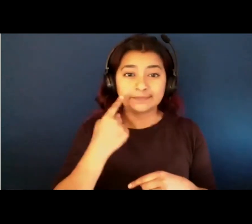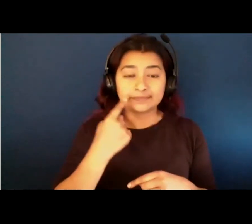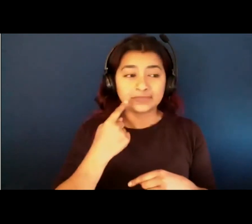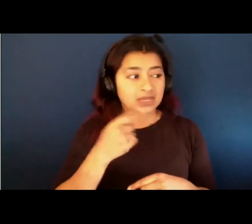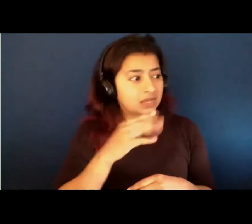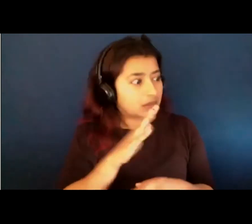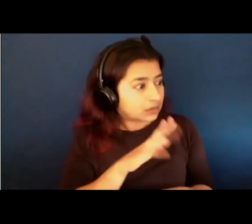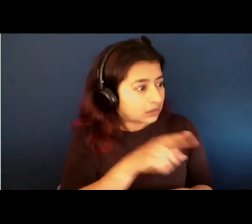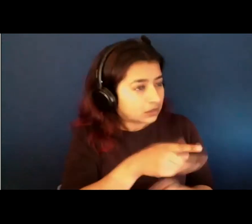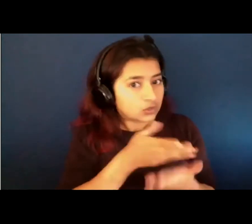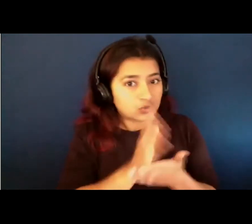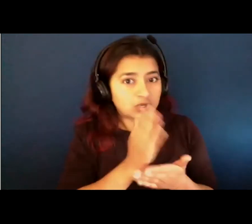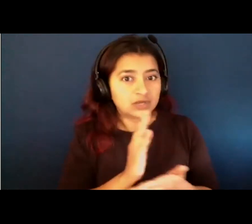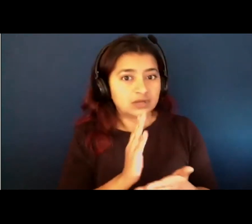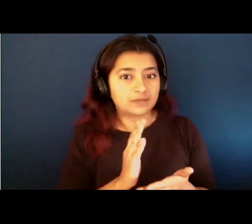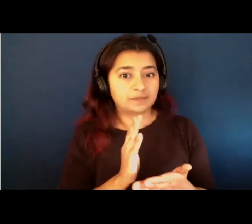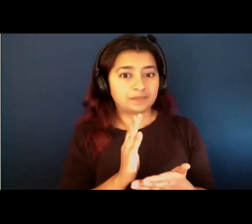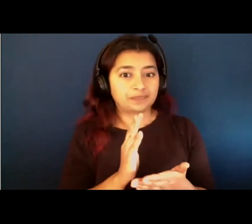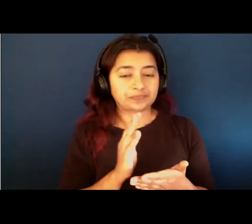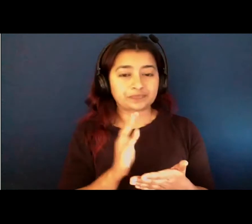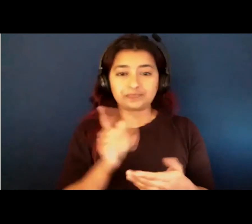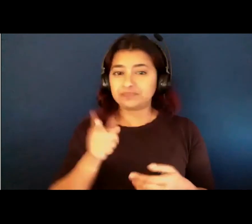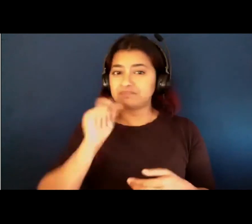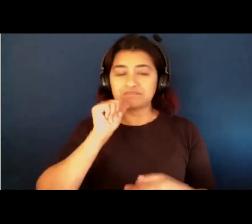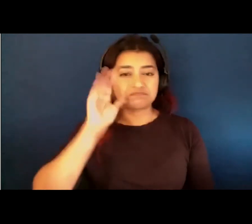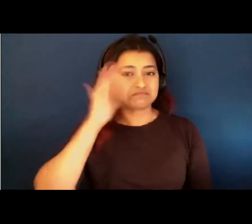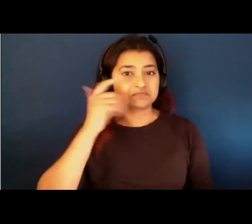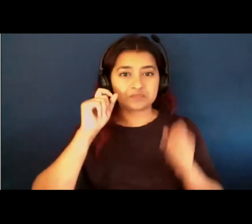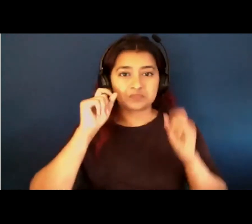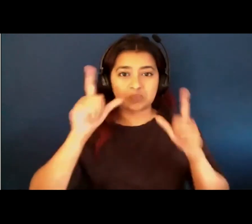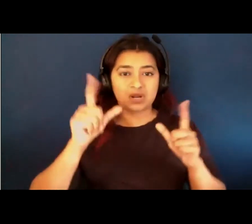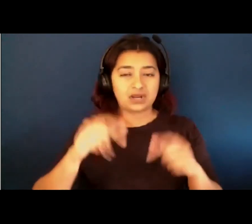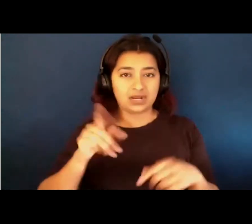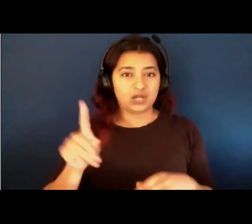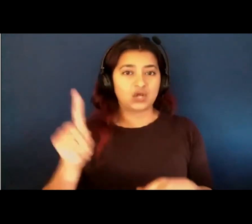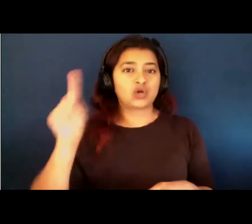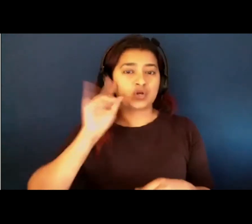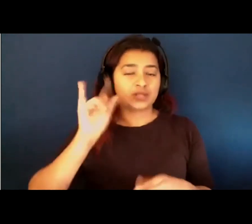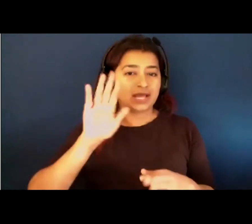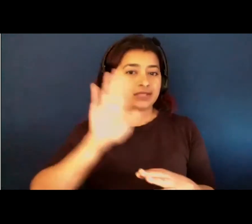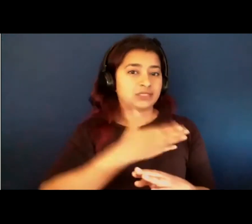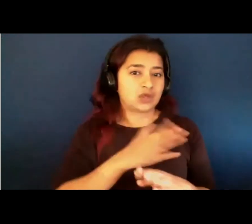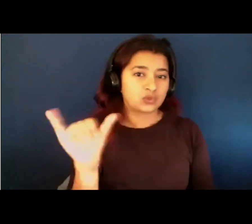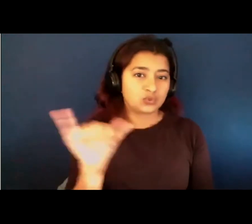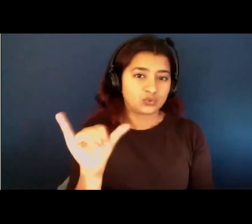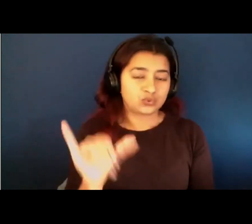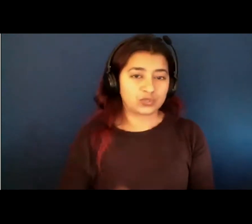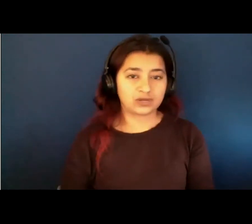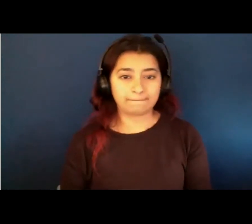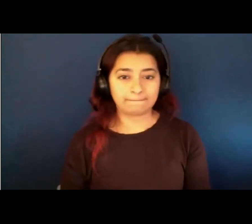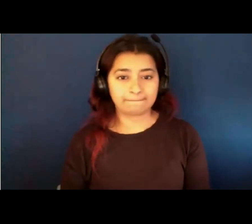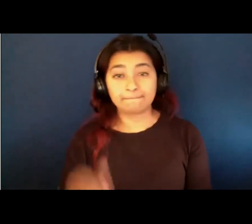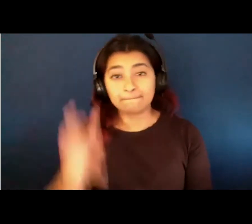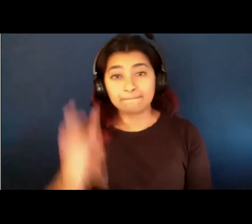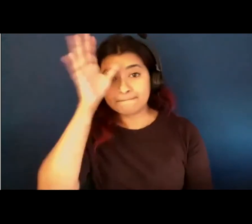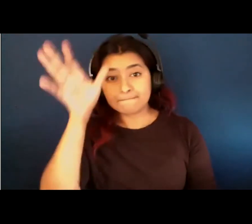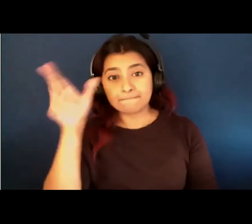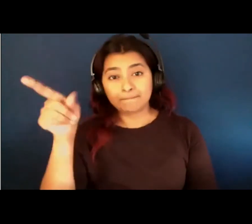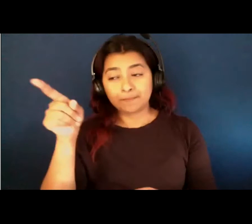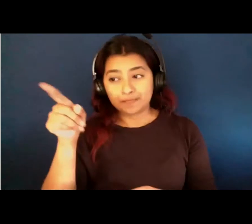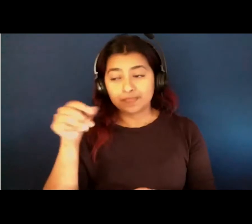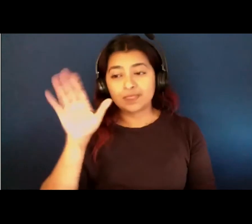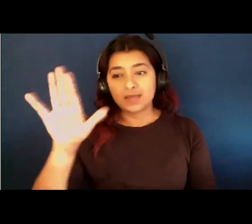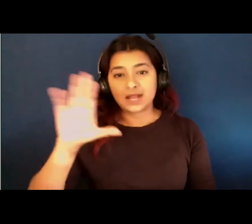"Mija, are you okay?" He didn't seem too surprised though. He had heard the songs too. Abuelo, notwithstanding his